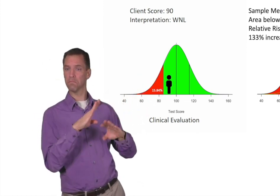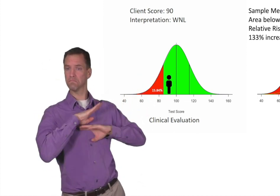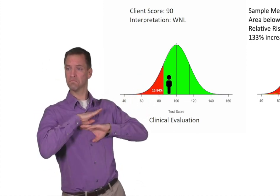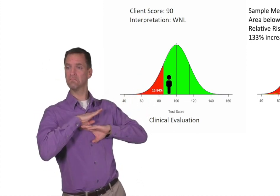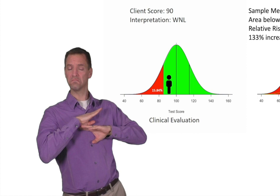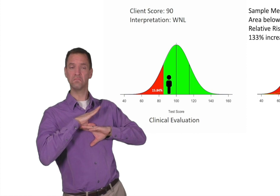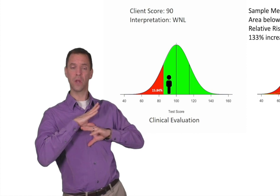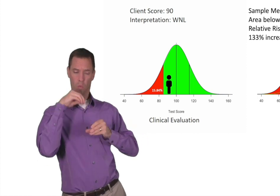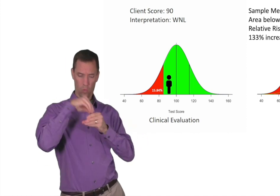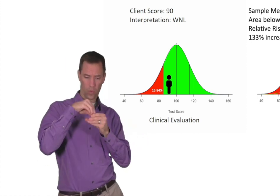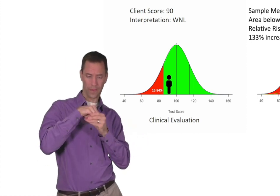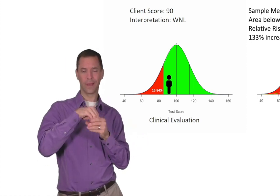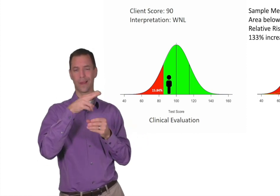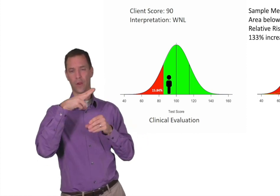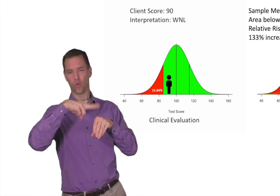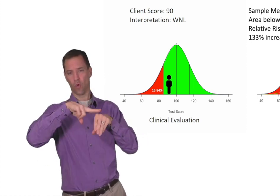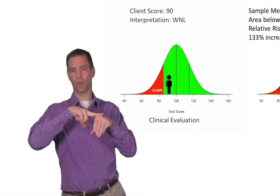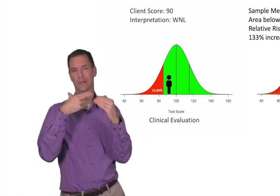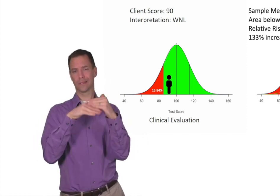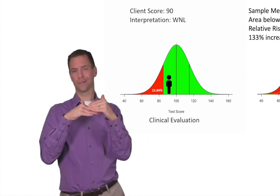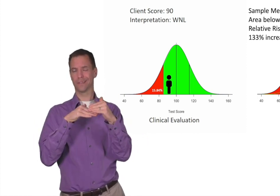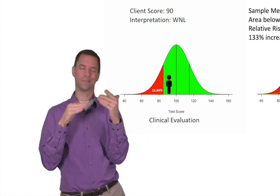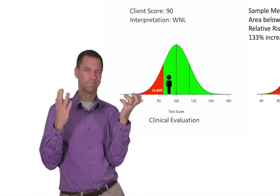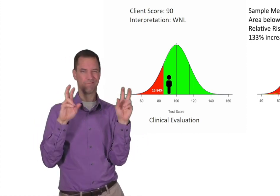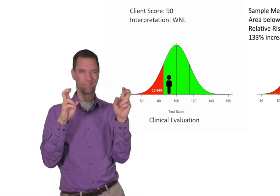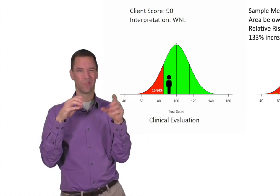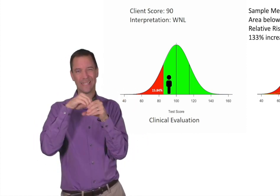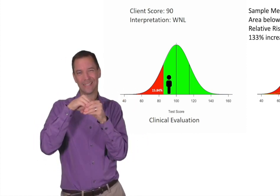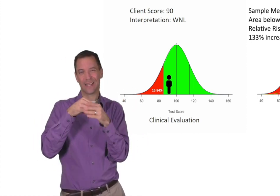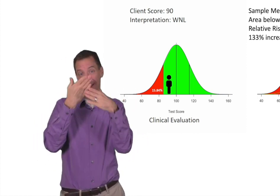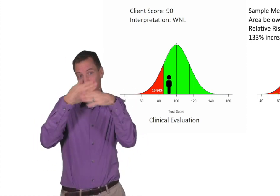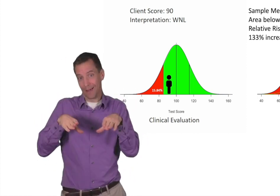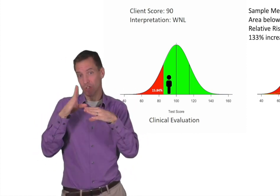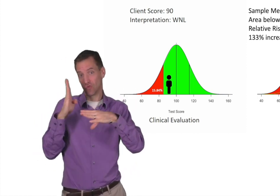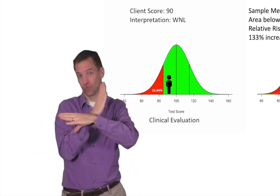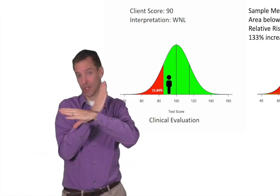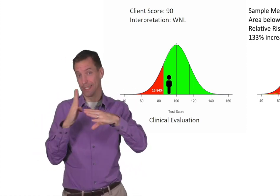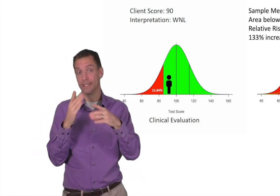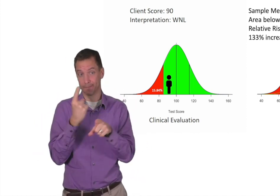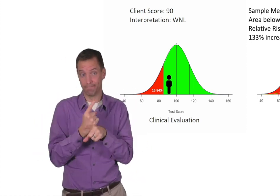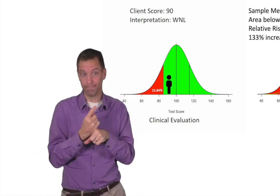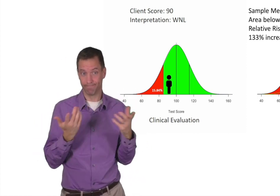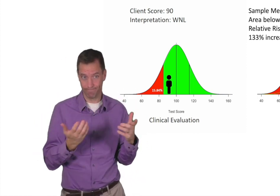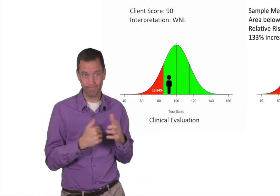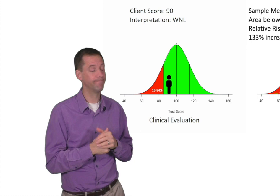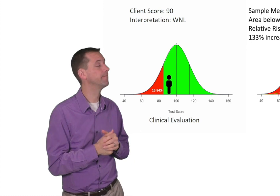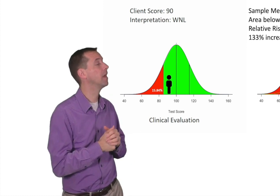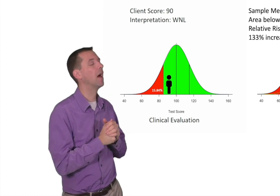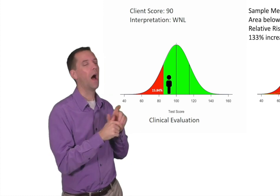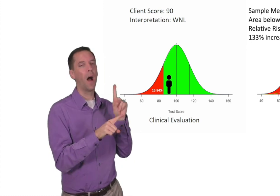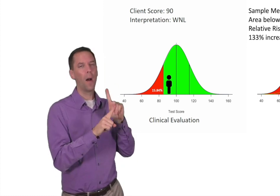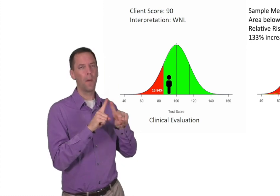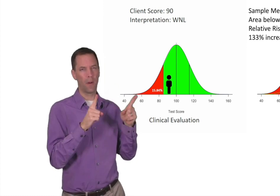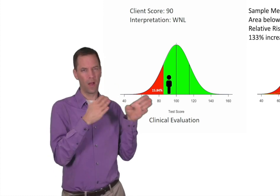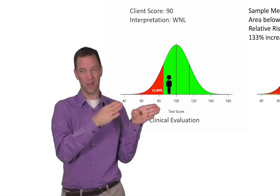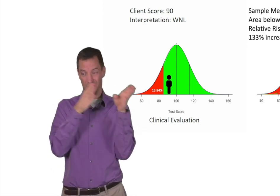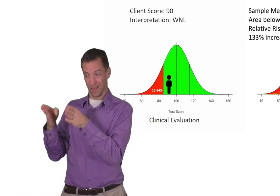90, and the interpretation there is still pretty good. This is within normal limits, or within the average range, right?